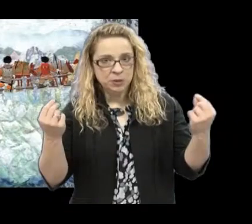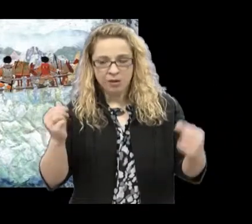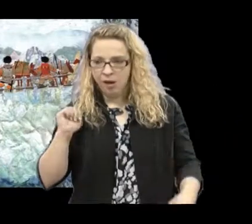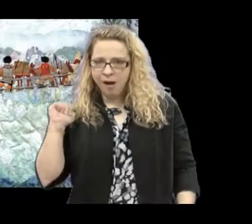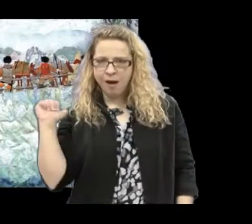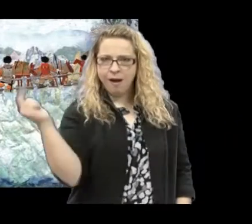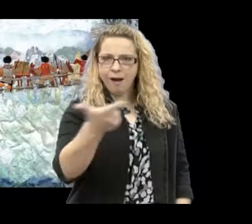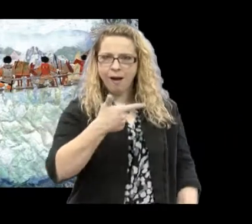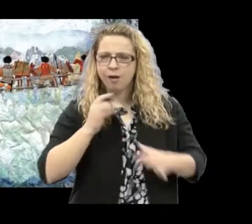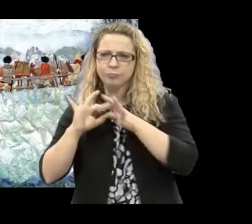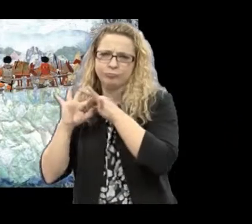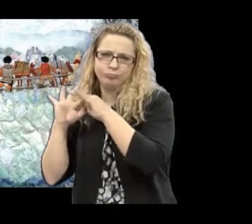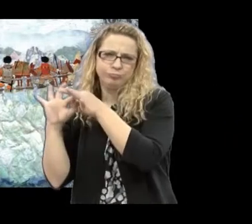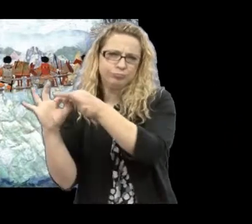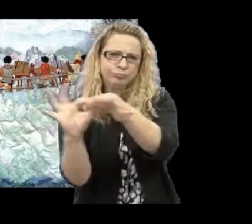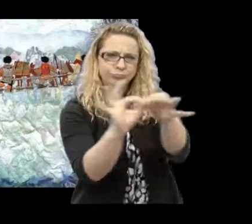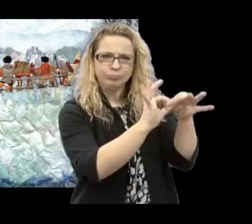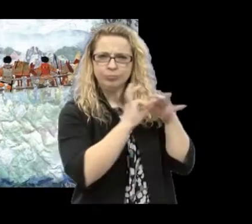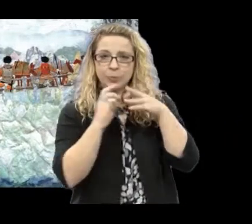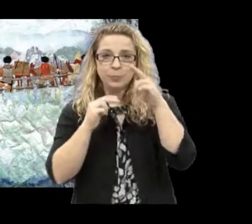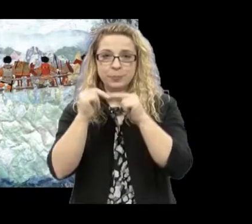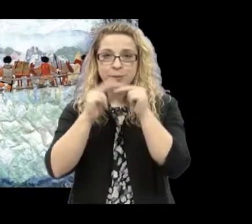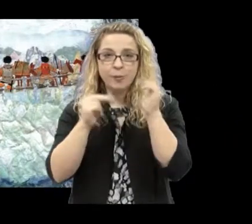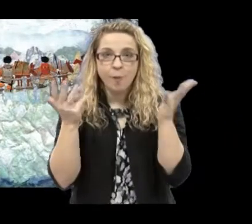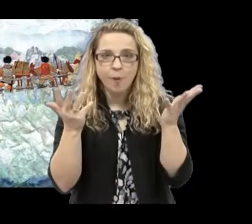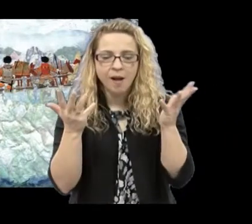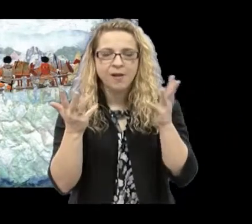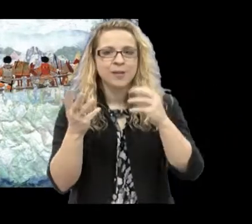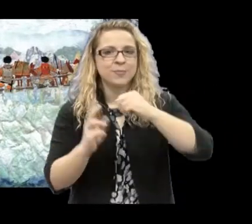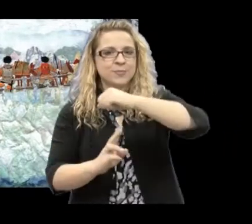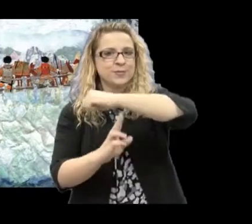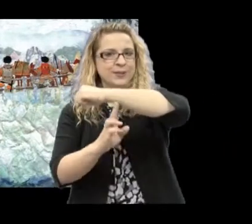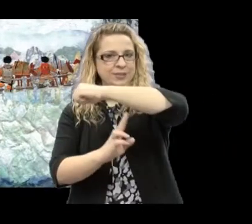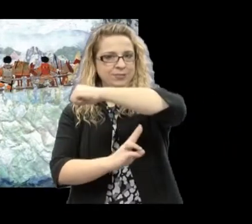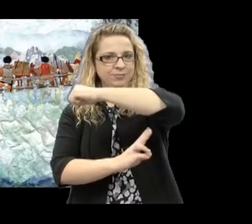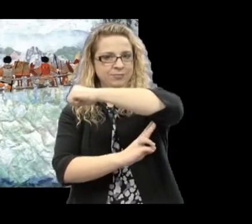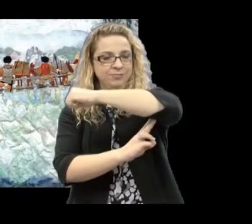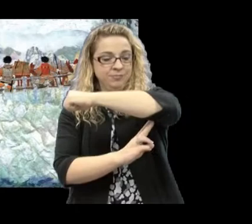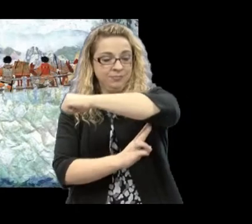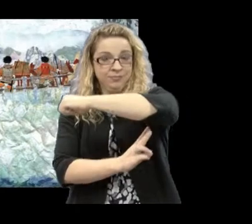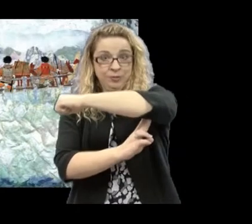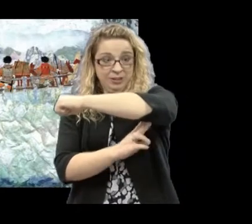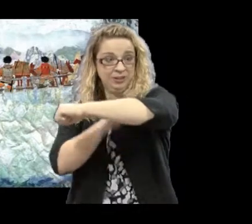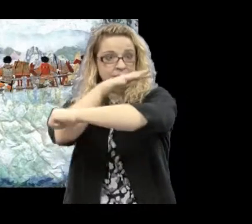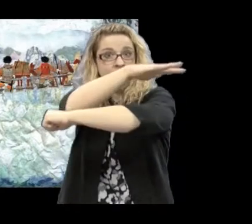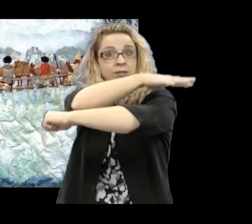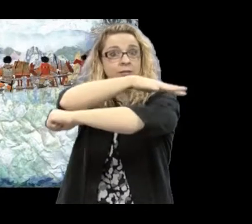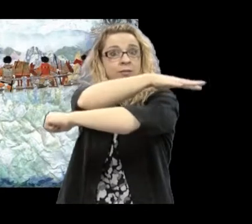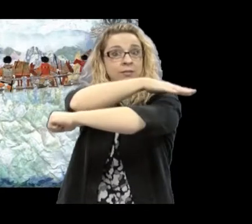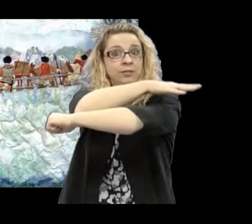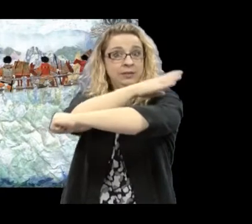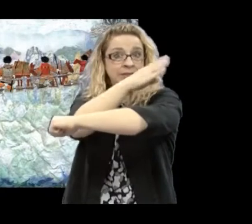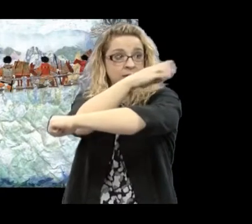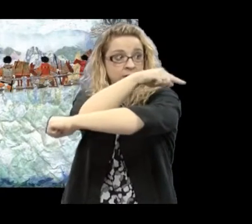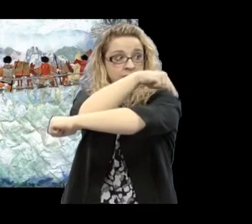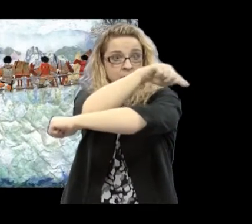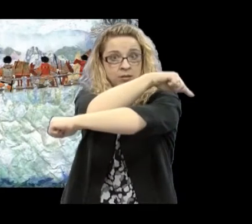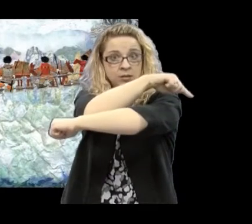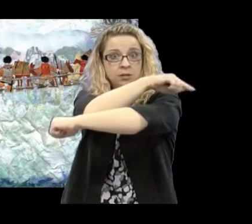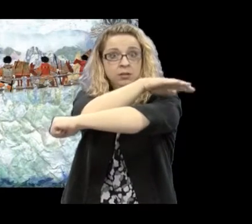So everyone worked together to build a bridge from our mountain all the way to the mountain on the